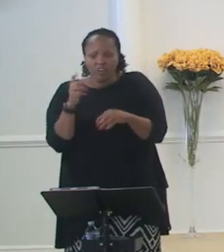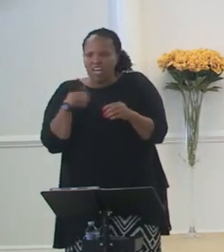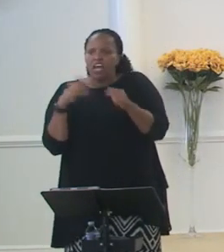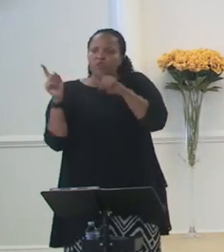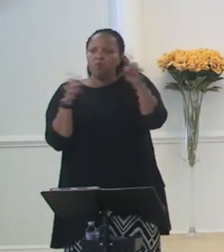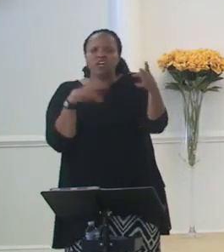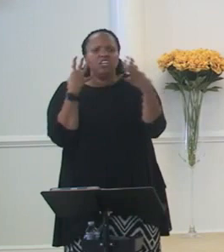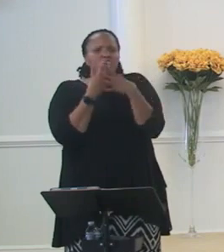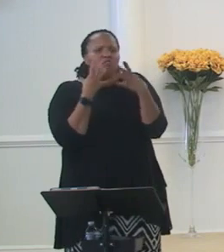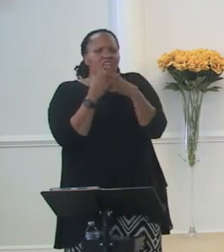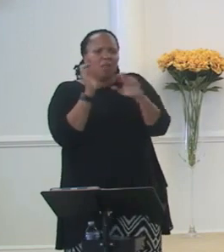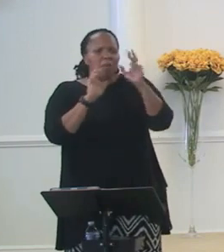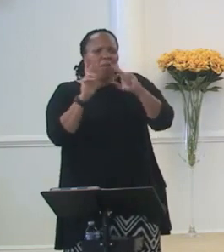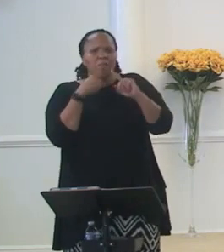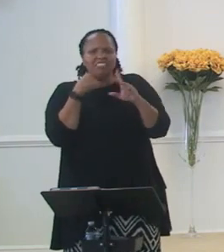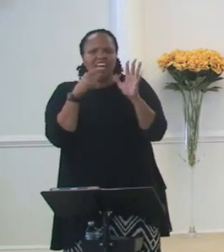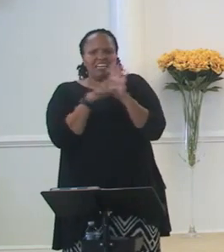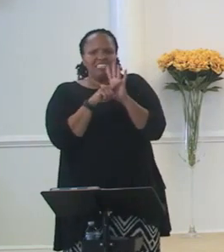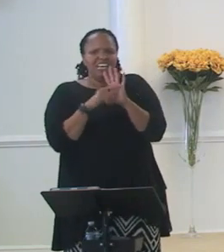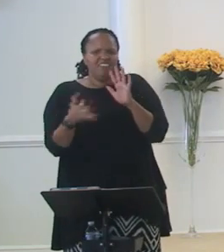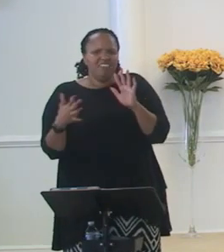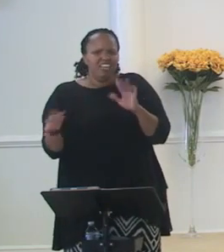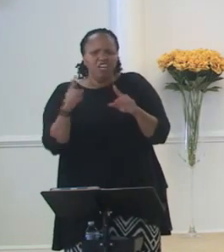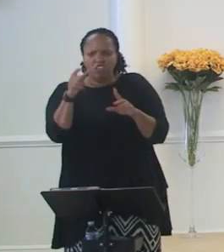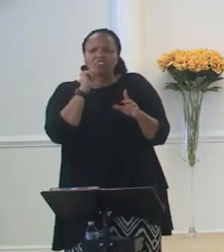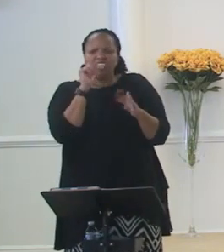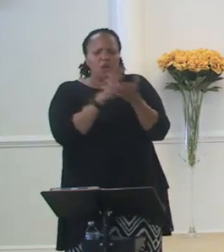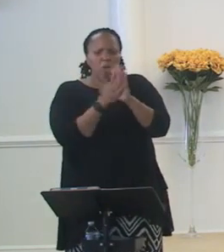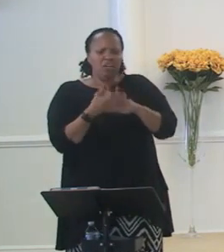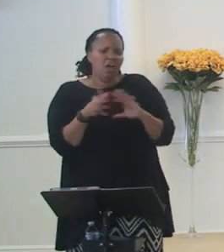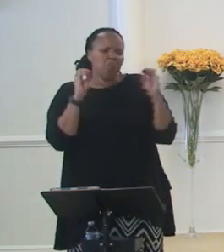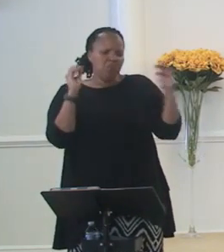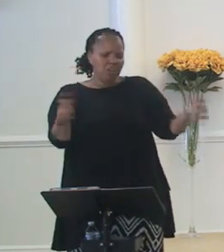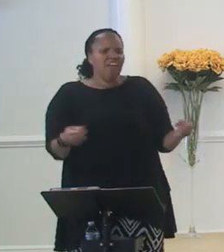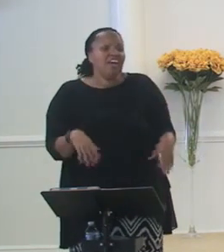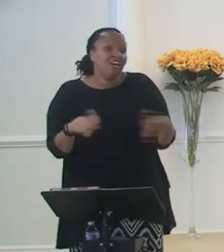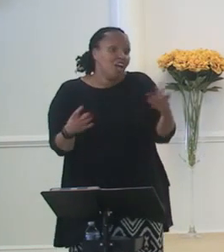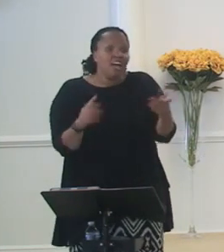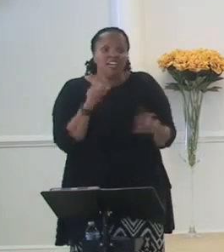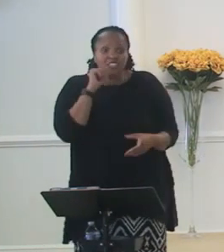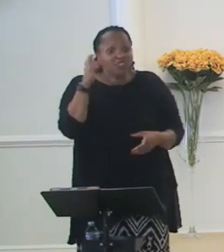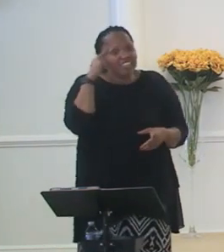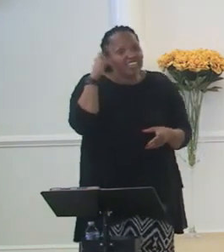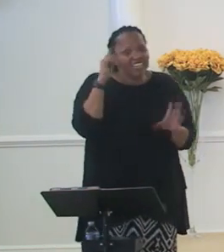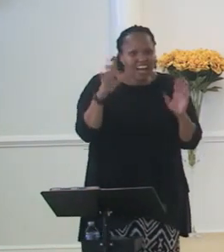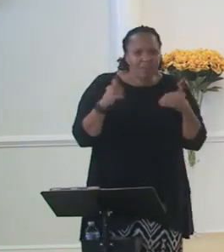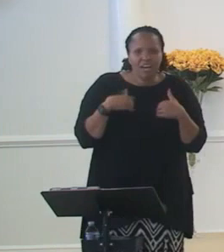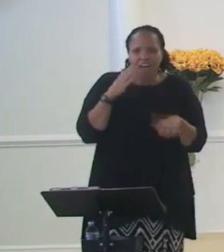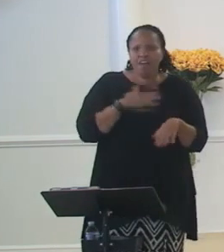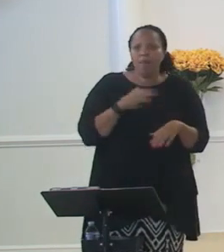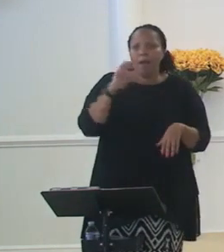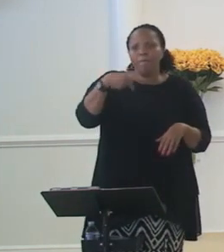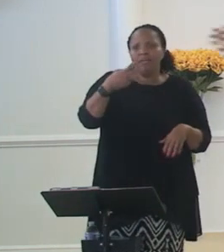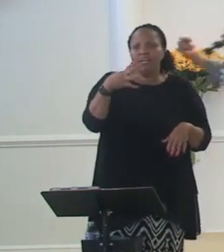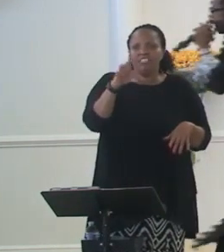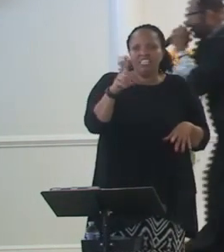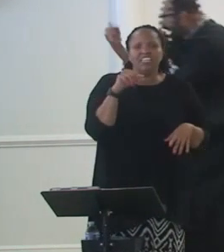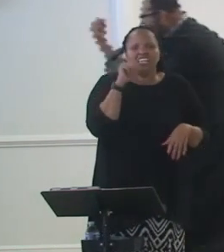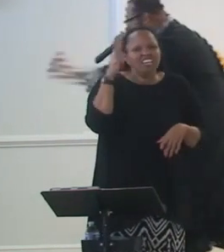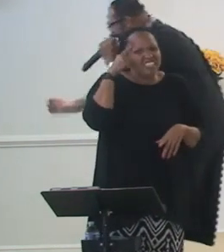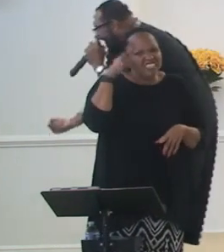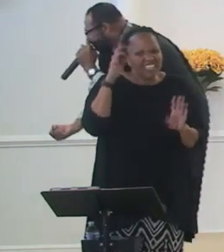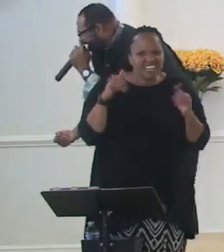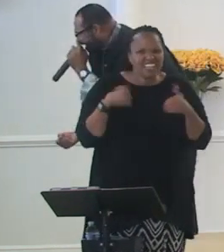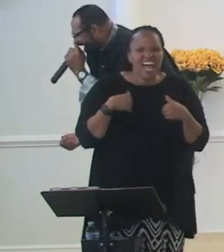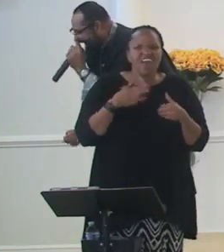to jail. And you was not going to make nothing of yourself. Well, you didn't think I was going to have my PhD, did you? You didn't think I was